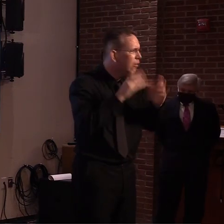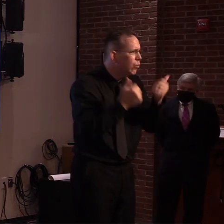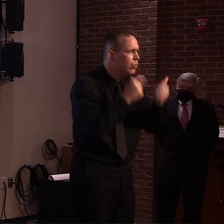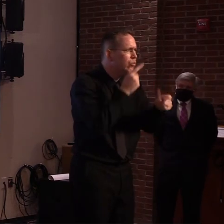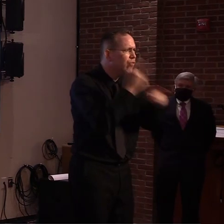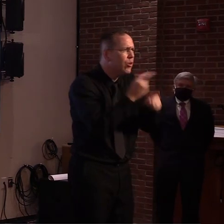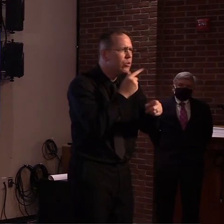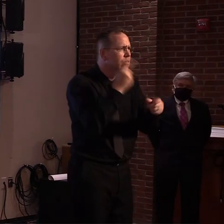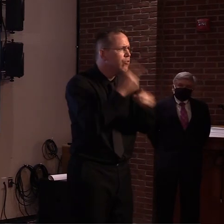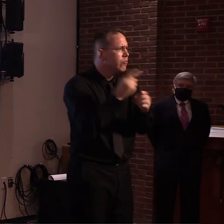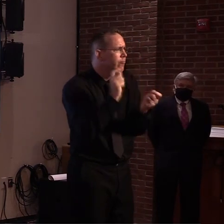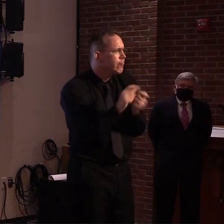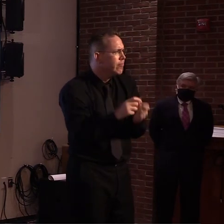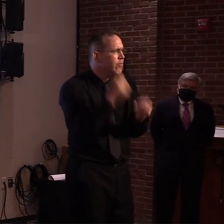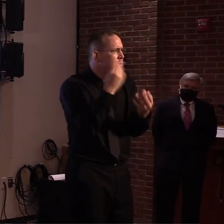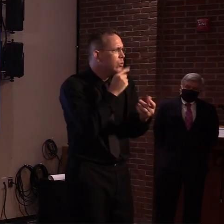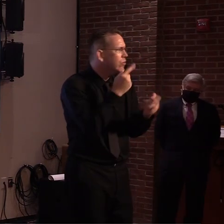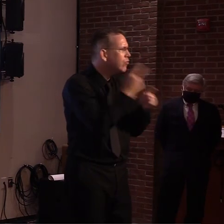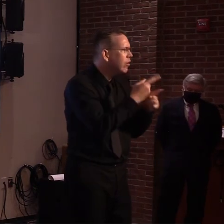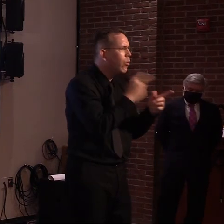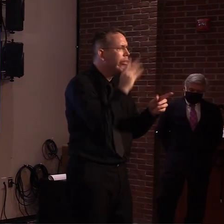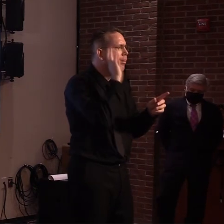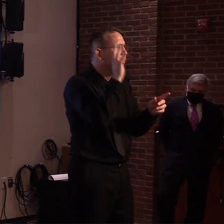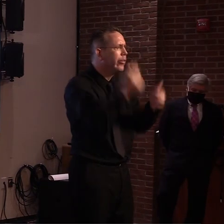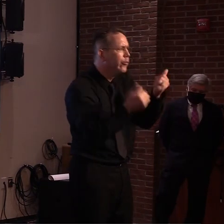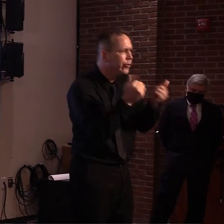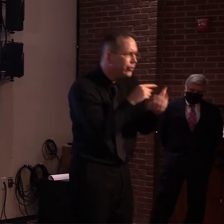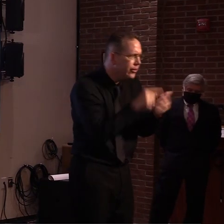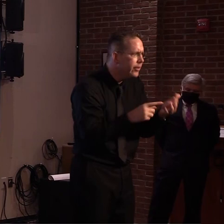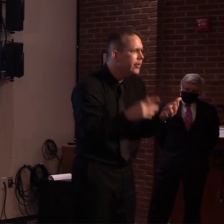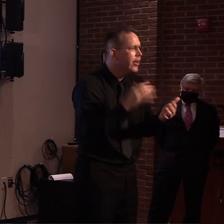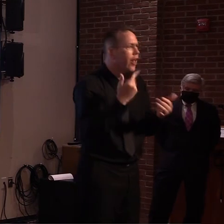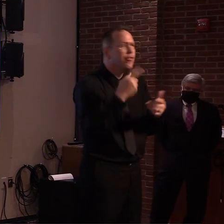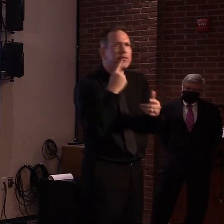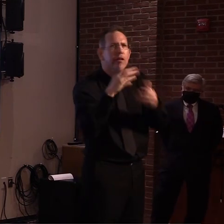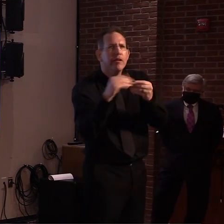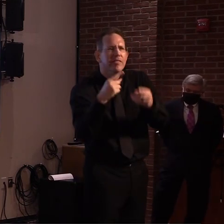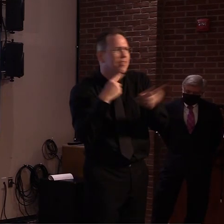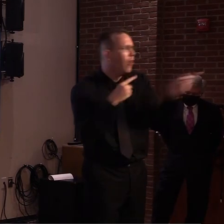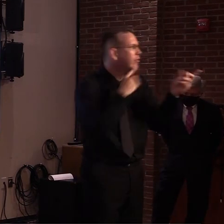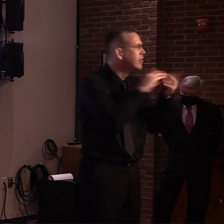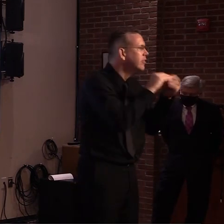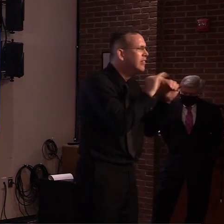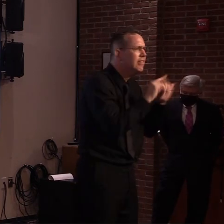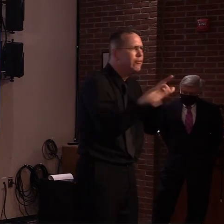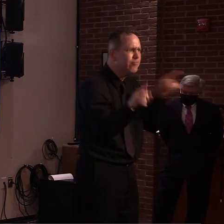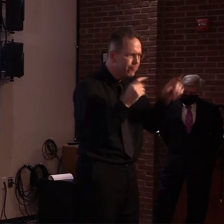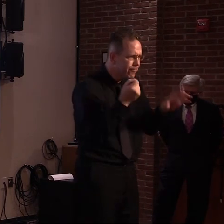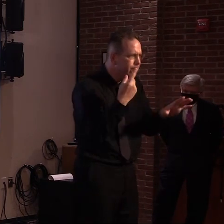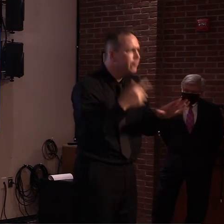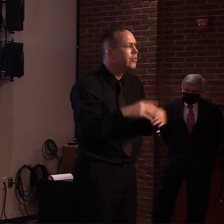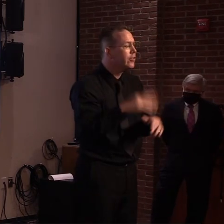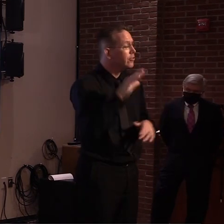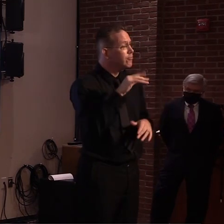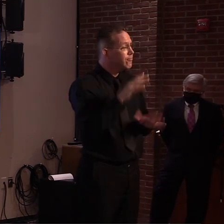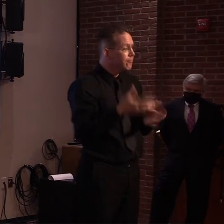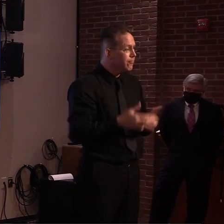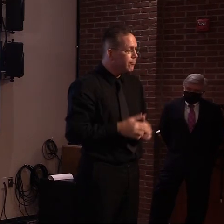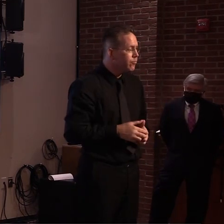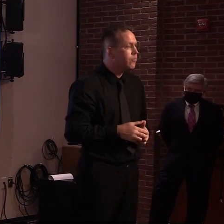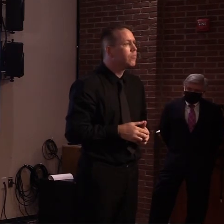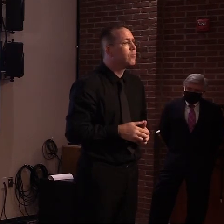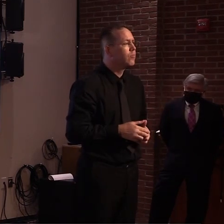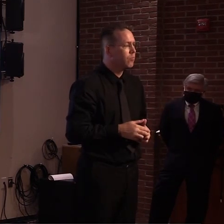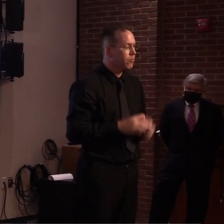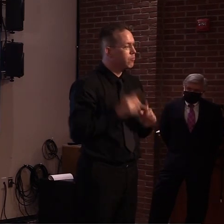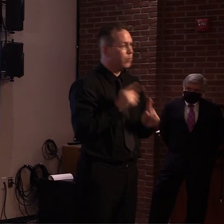direction. So these are the circumstances we're in, but I'd like to reassure people that we are in such a better place now with